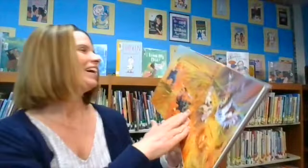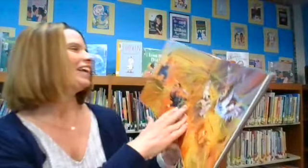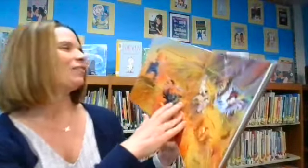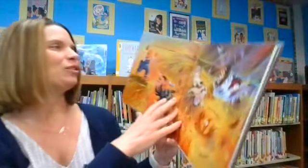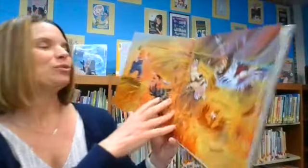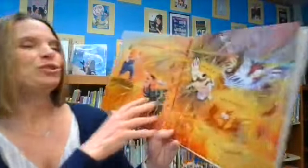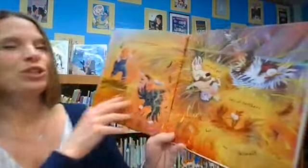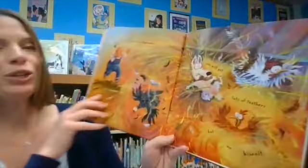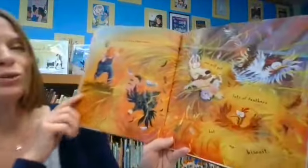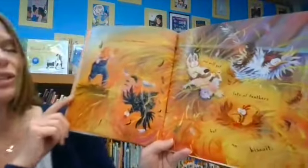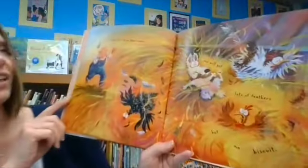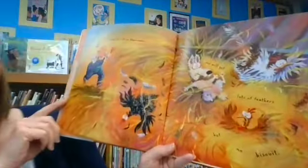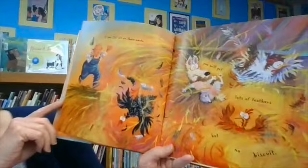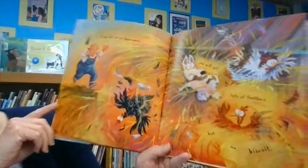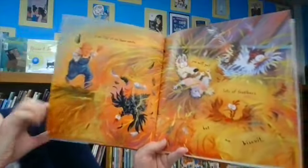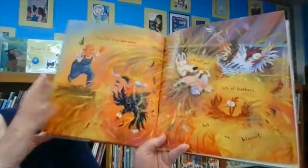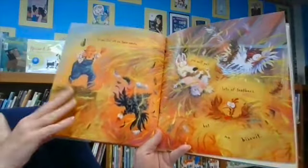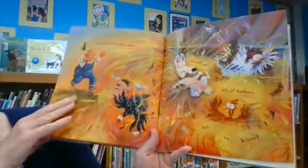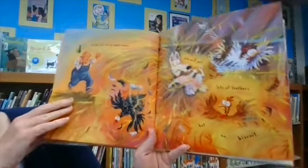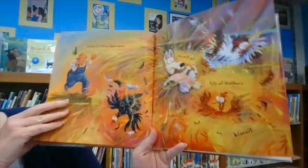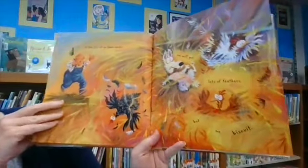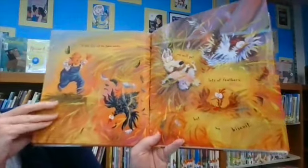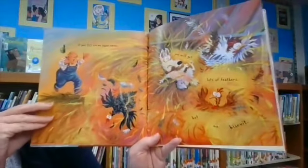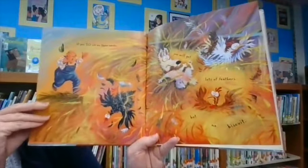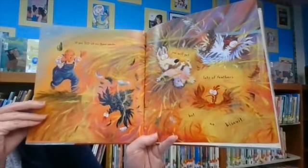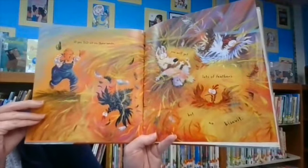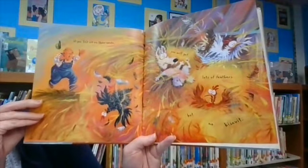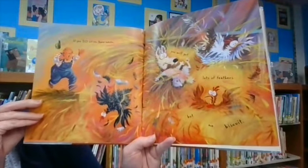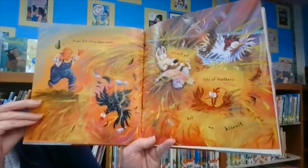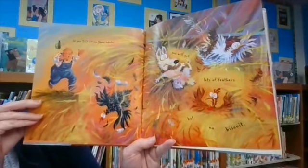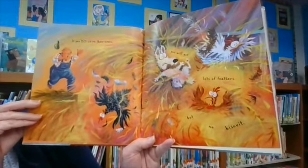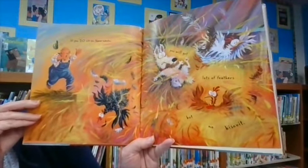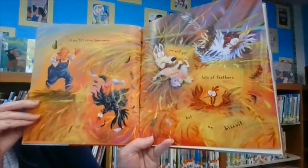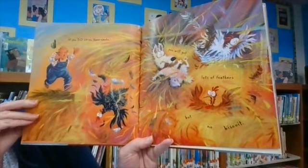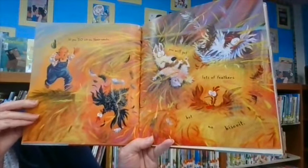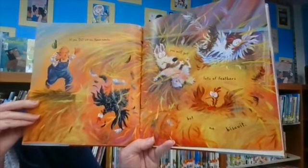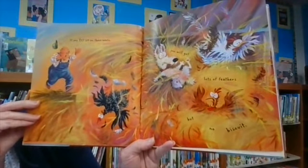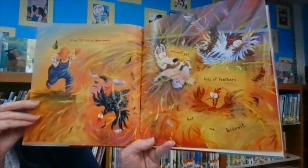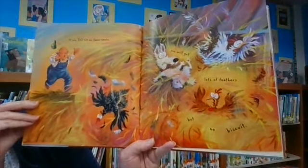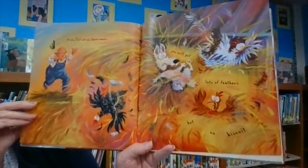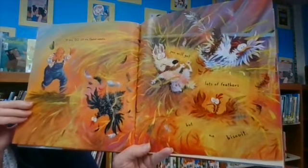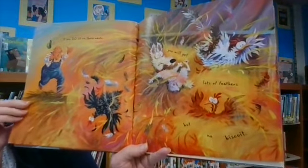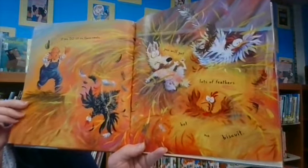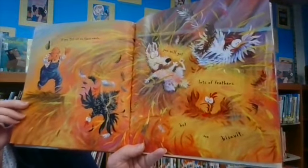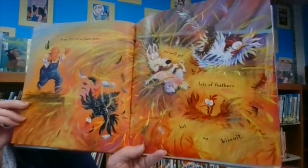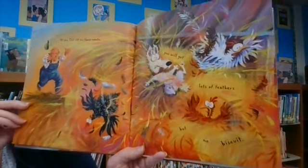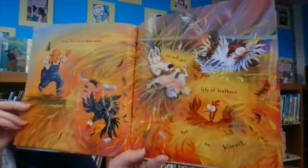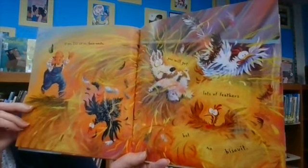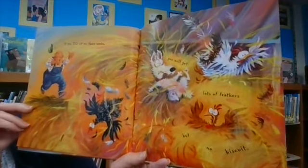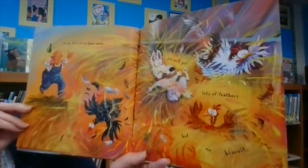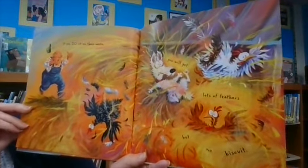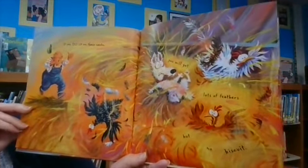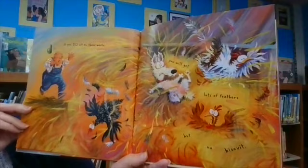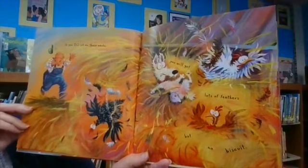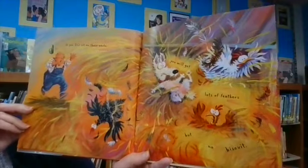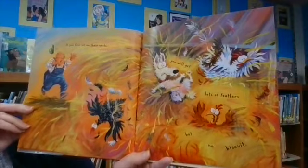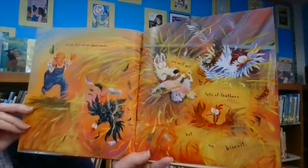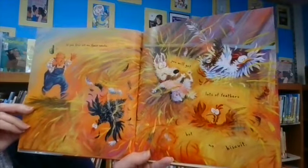If you do sit on their nests, you will get lots of feathers, but no biscuits.